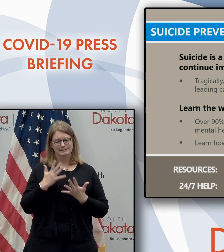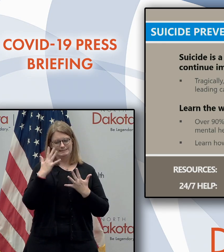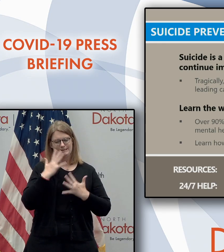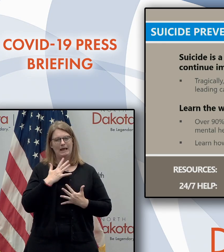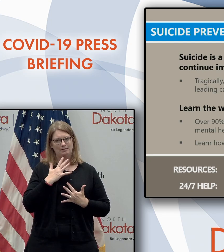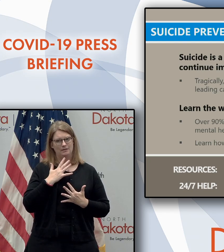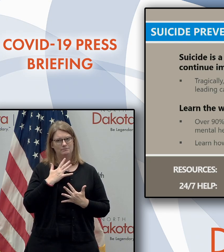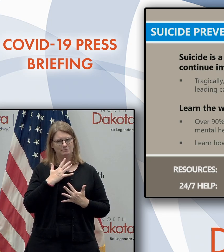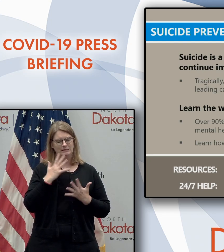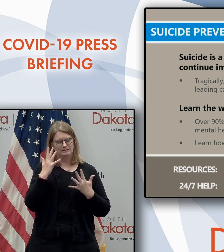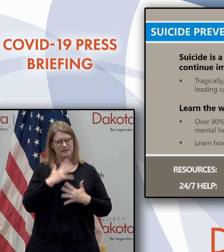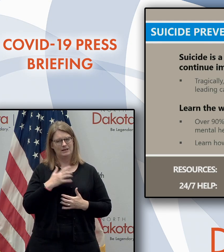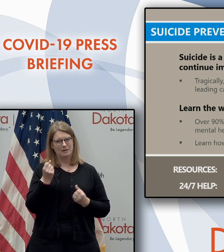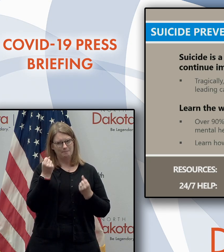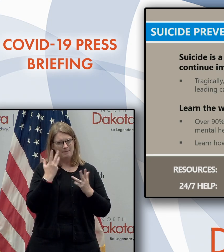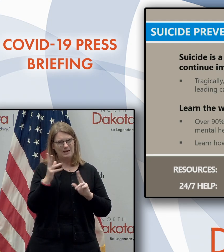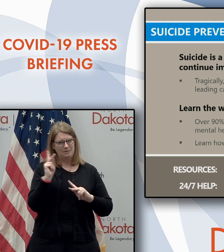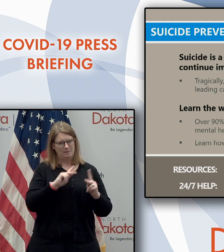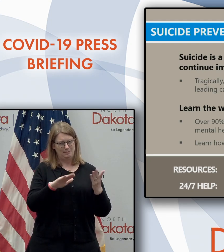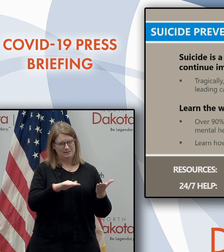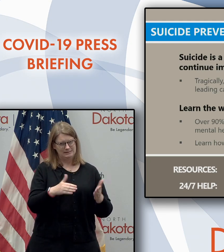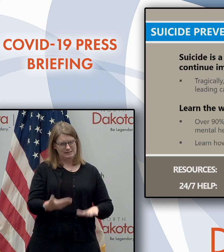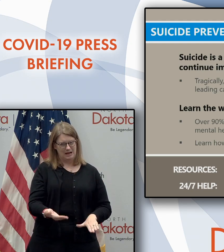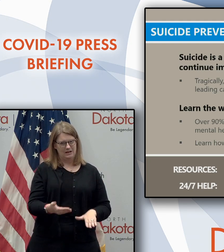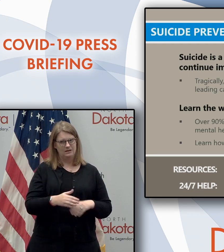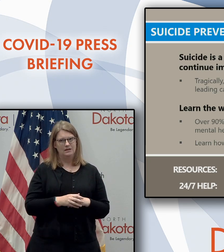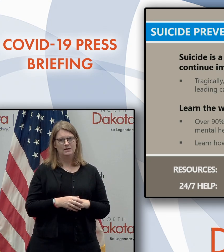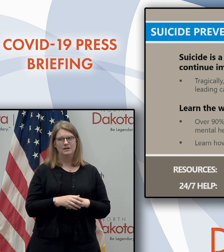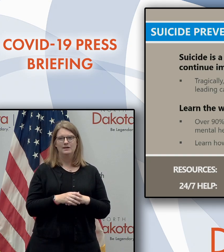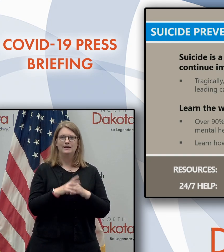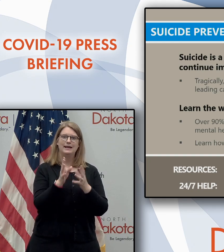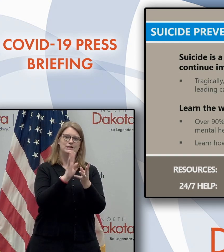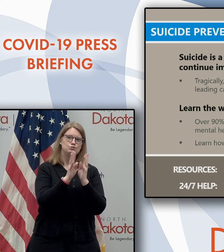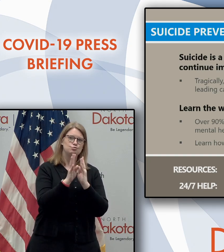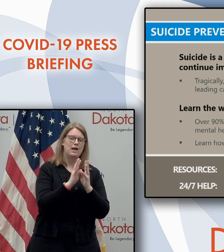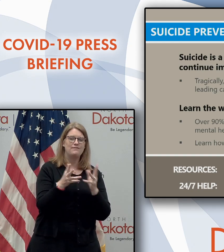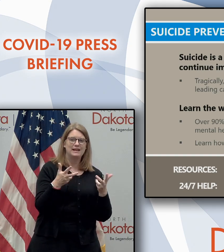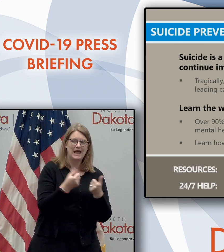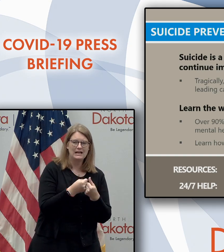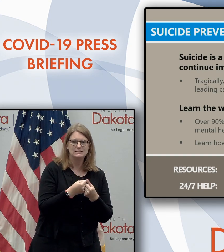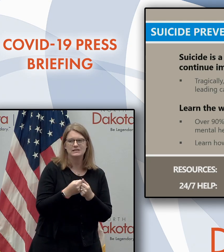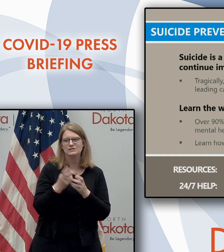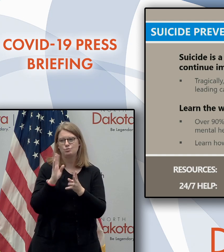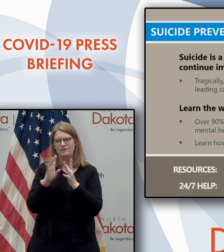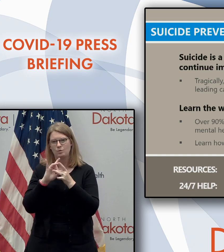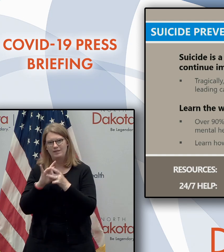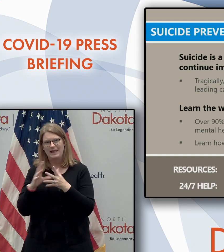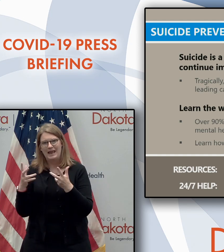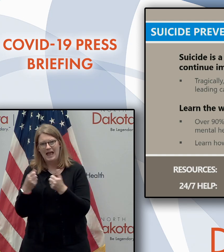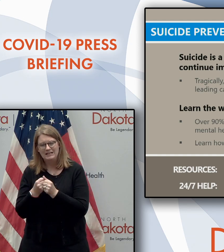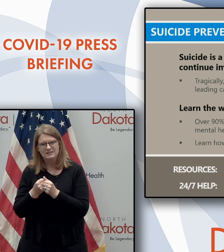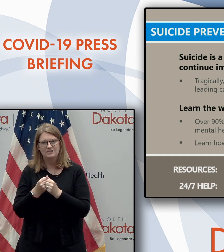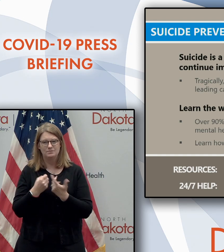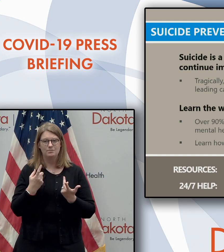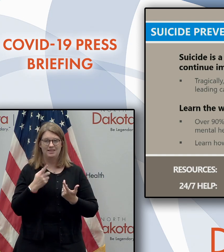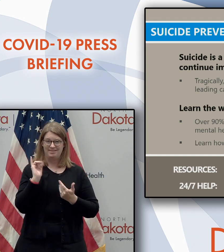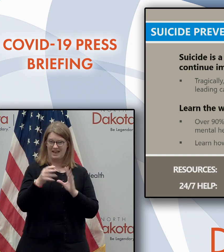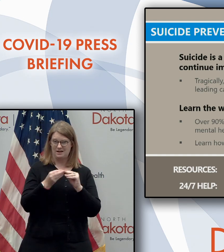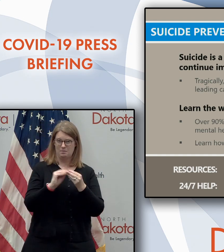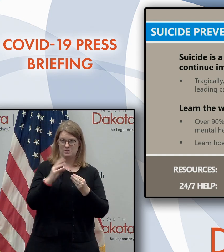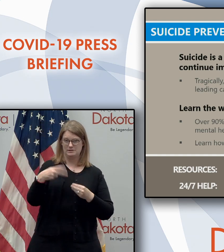very high number of people die in traffic accidents in the United States, traffic-related accidents, but this number is even higher than